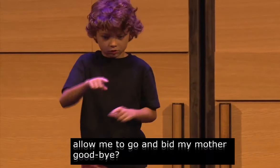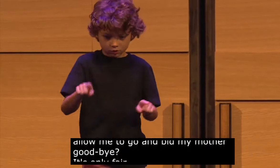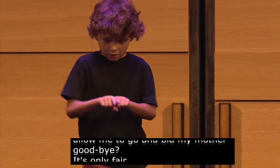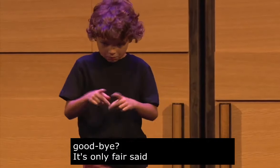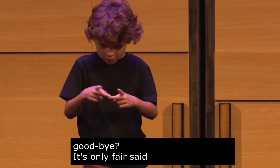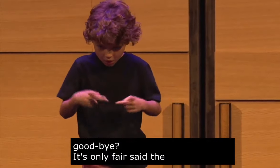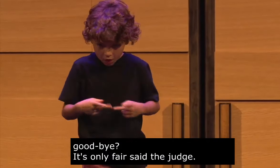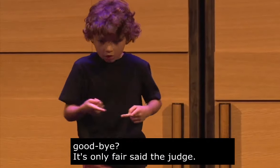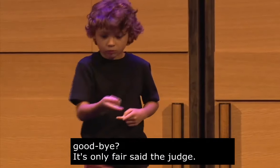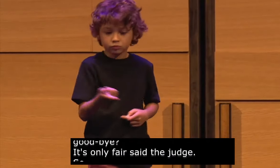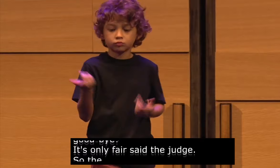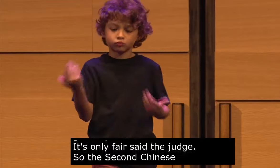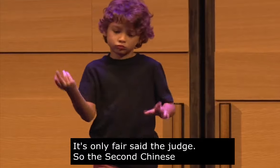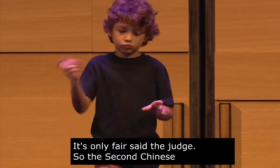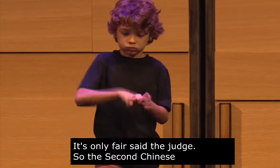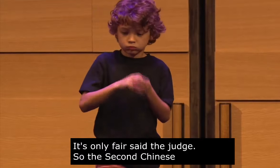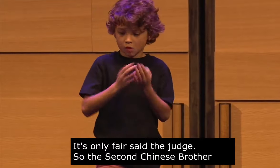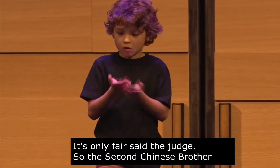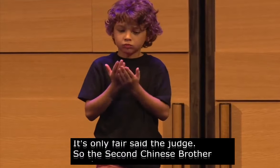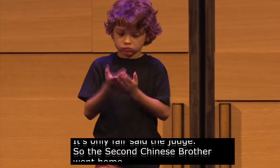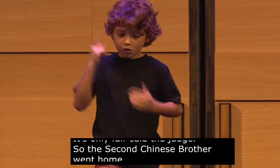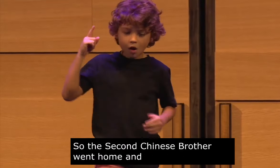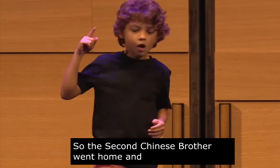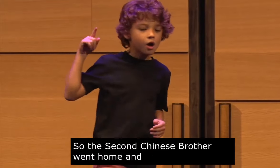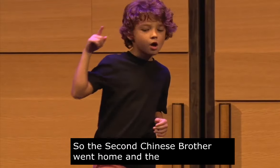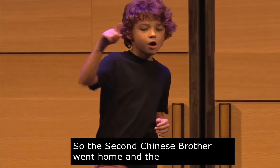fair, said the judge. So the second Chinese brother went home, and the third